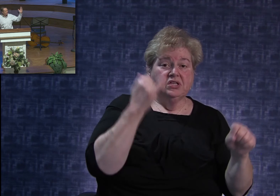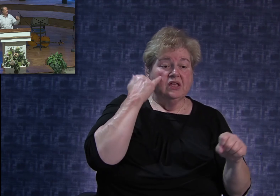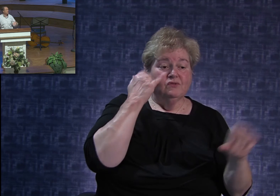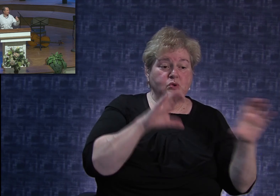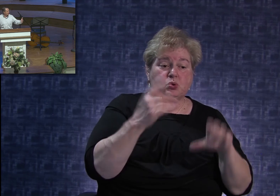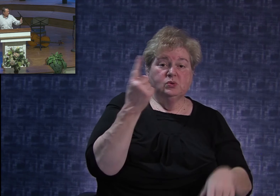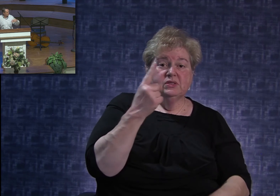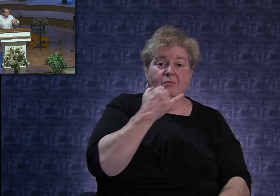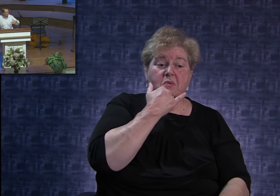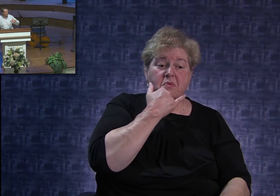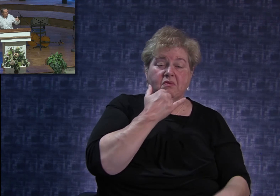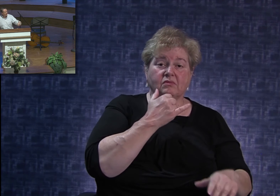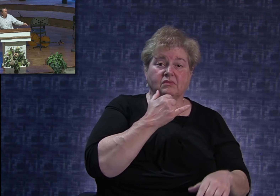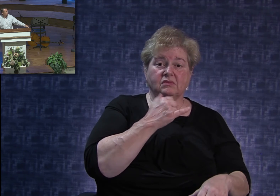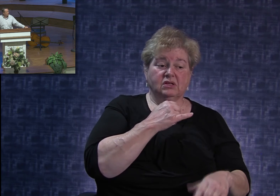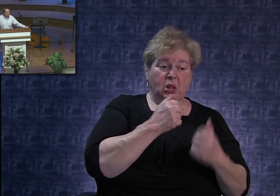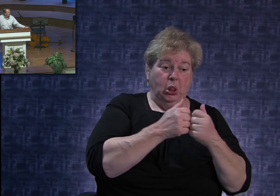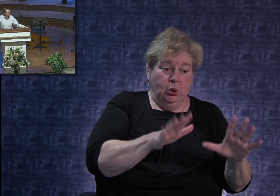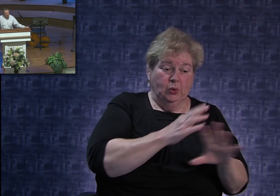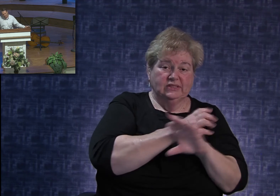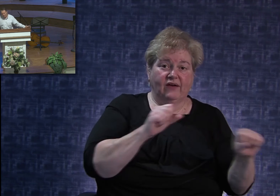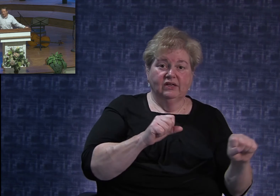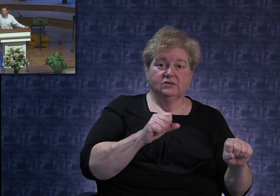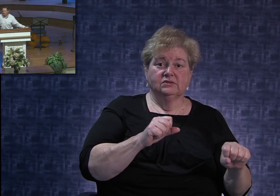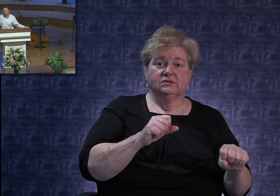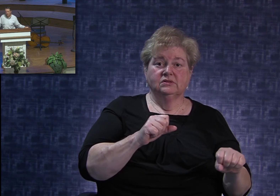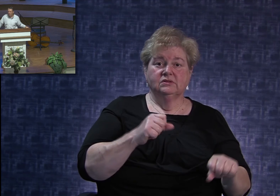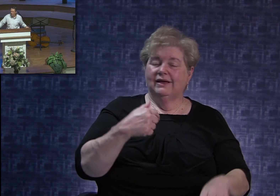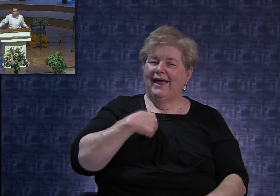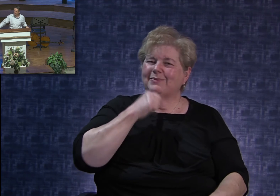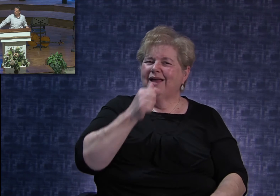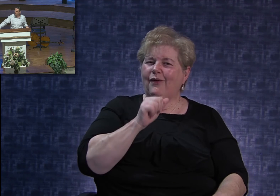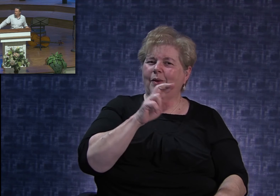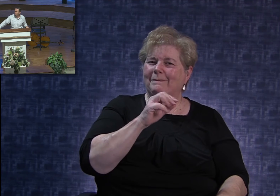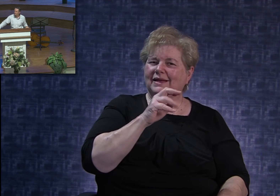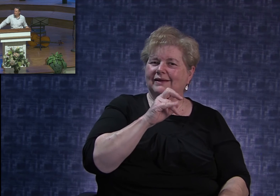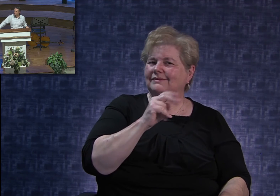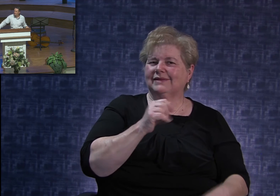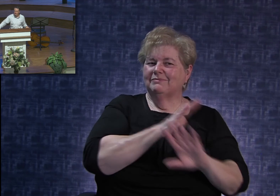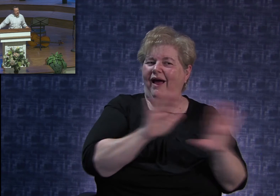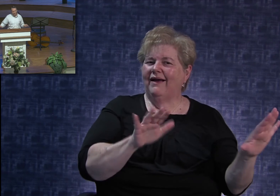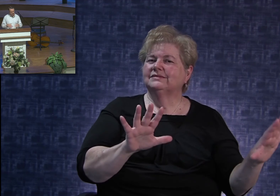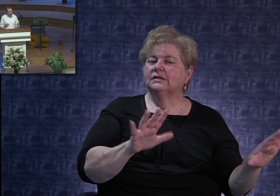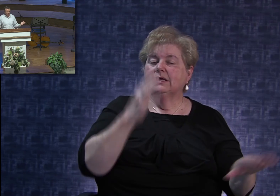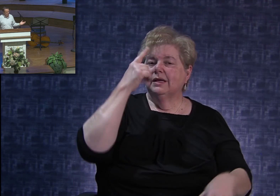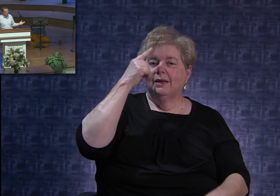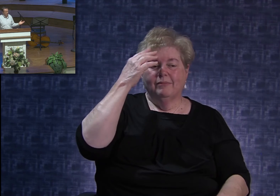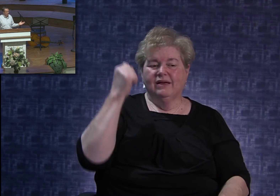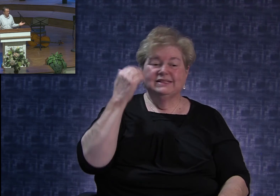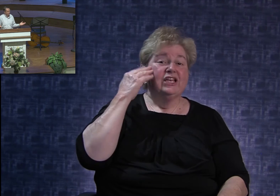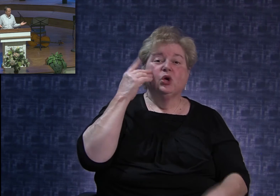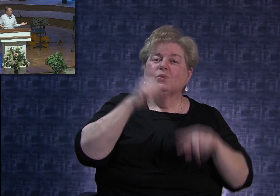salvation. That's my second answer, by the way. Are you a Calvinist or Arminian? I'm not Arminian, I know that. Because I don't believe you can lose